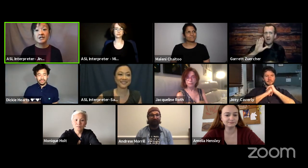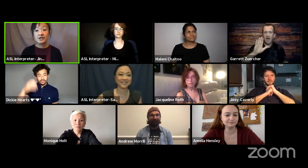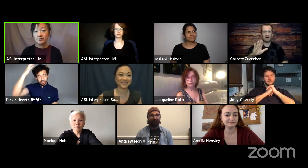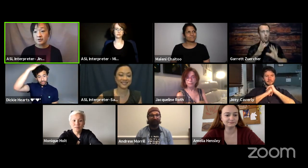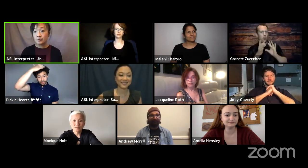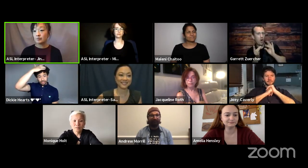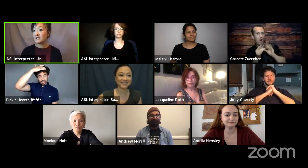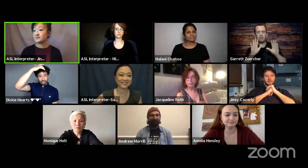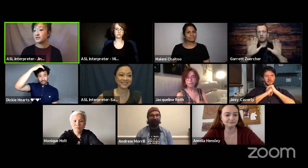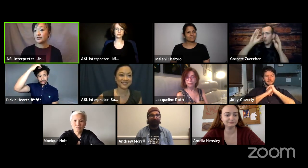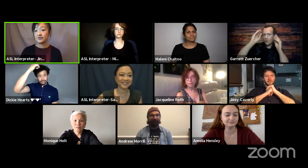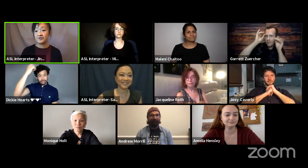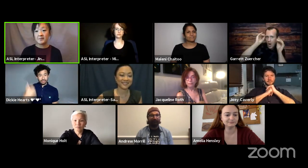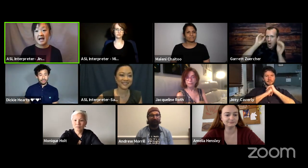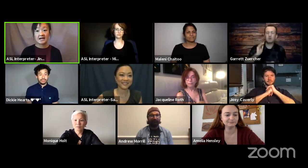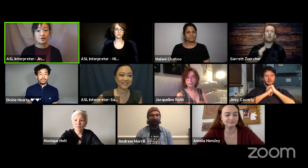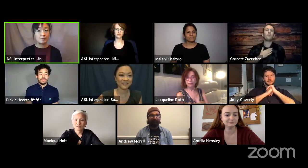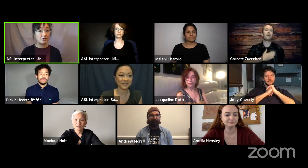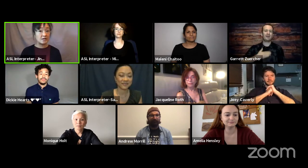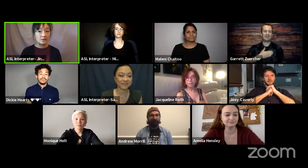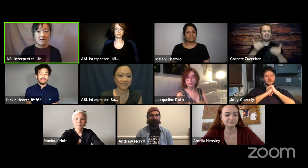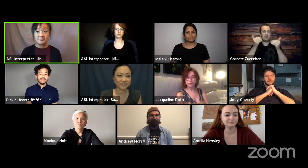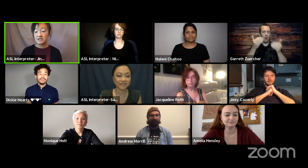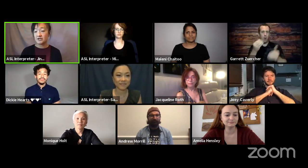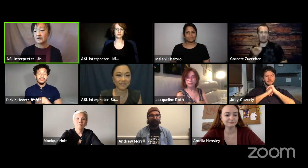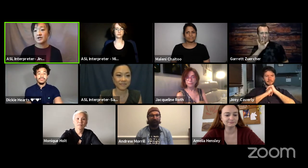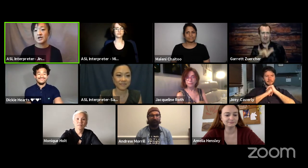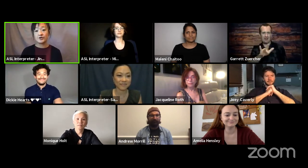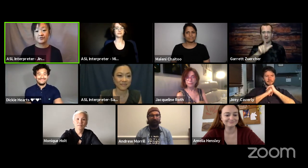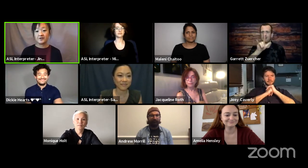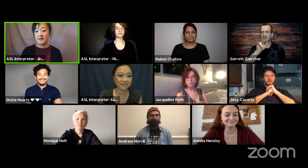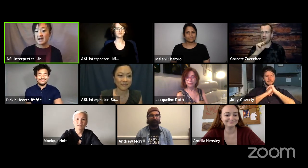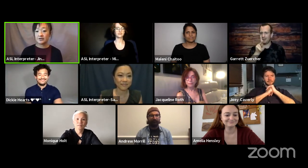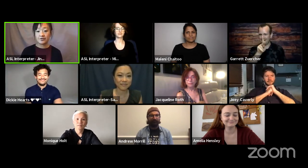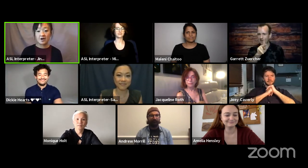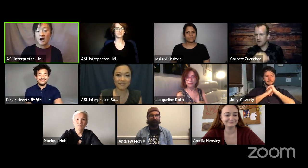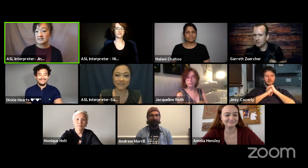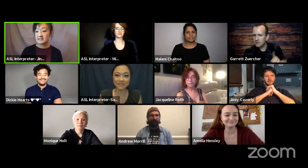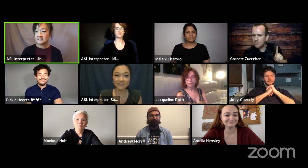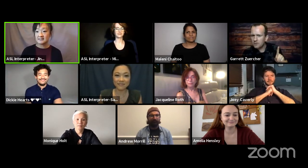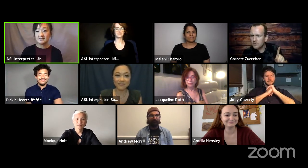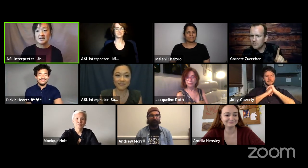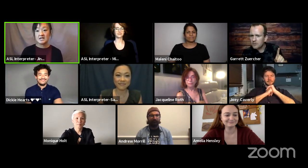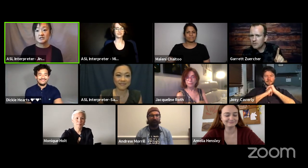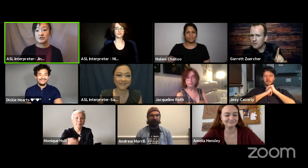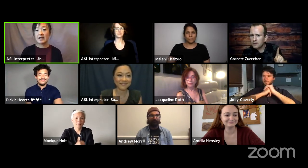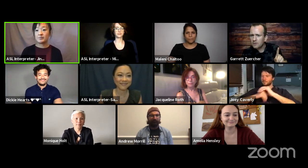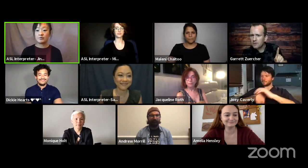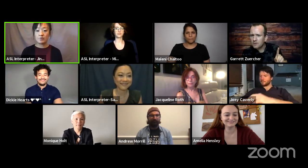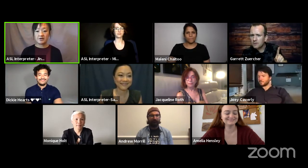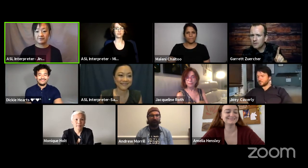from you. We would love to hear your feedback. I know Monique would love to hear your feedback and your thoughts. So that would be wonderful.